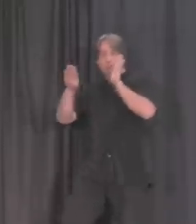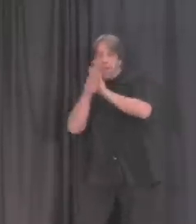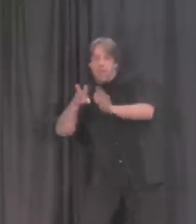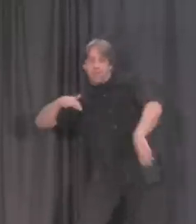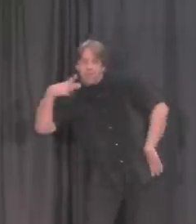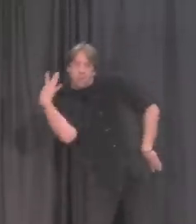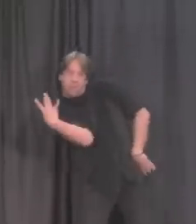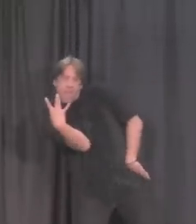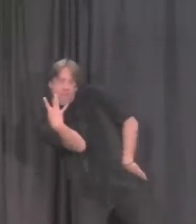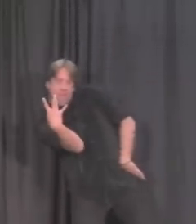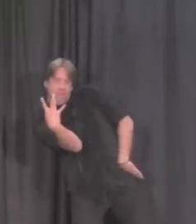Yeah, Taco Bell.